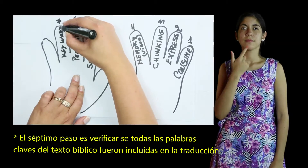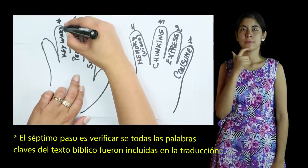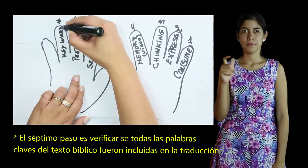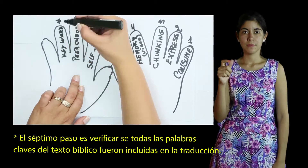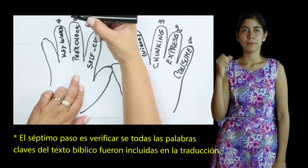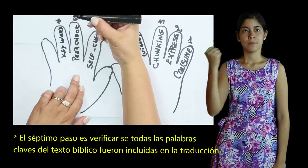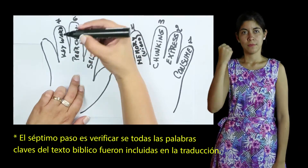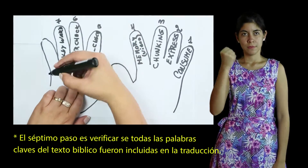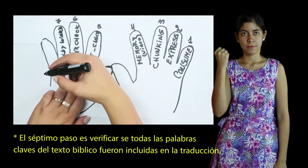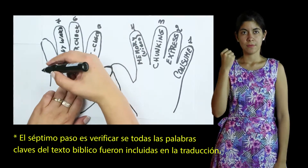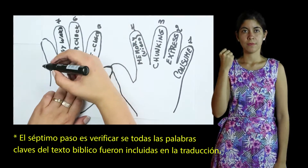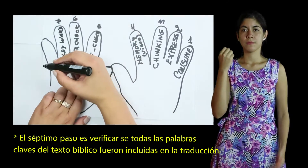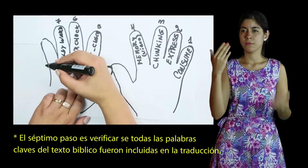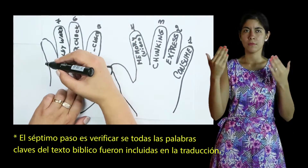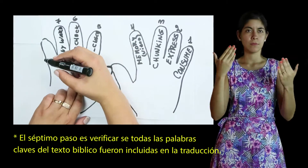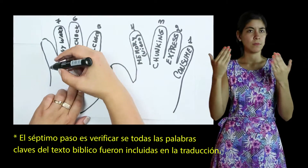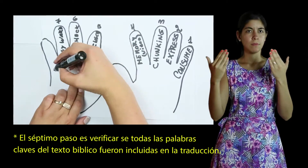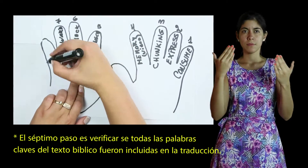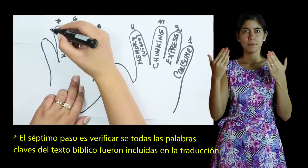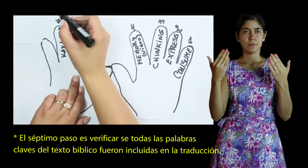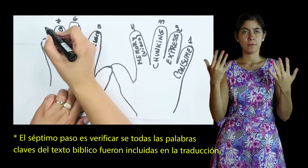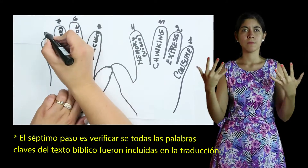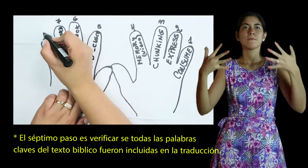included in the translation.